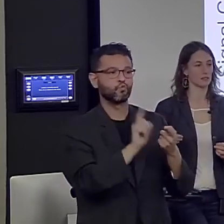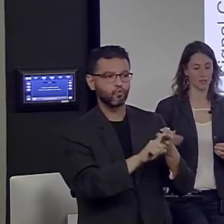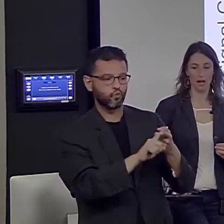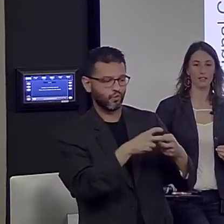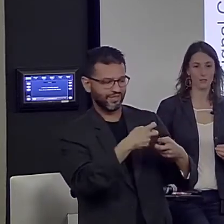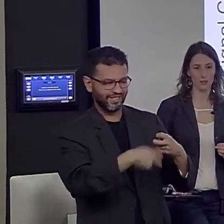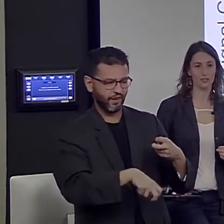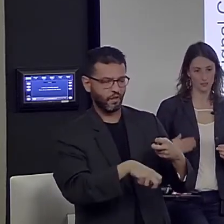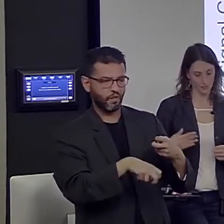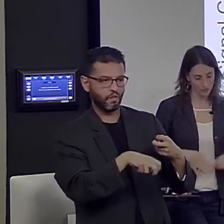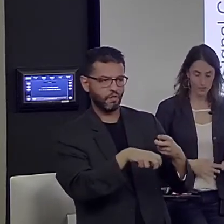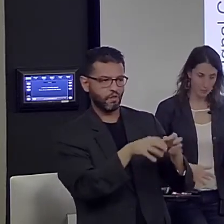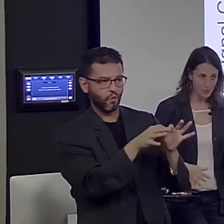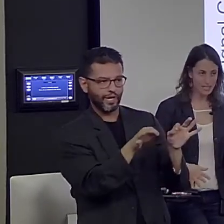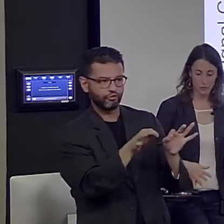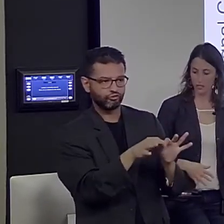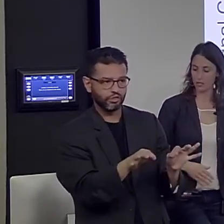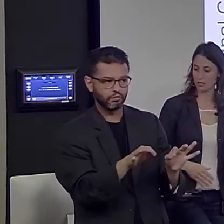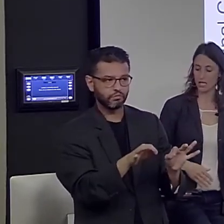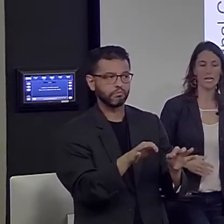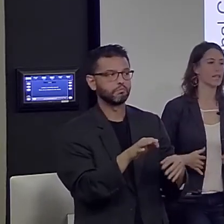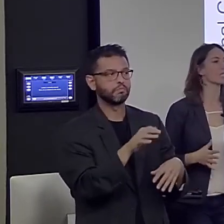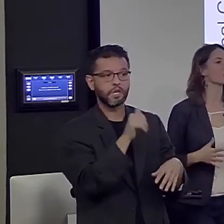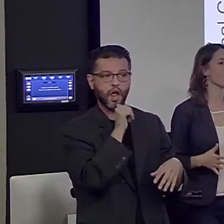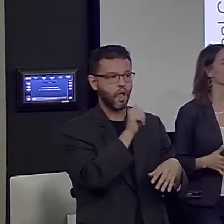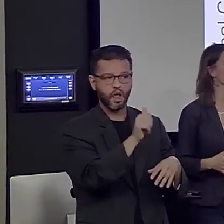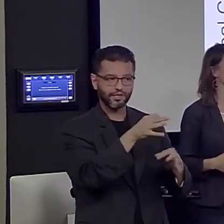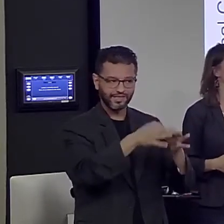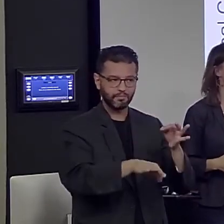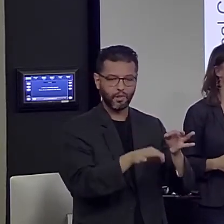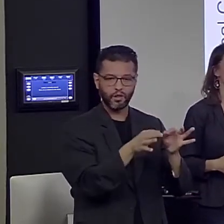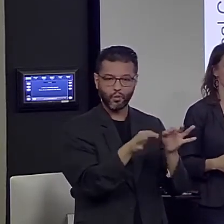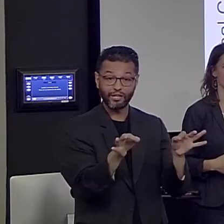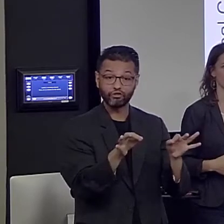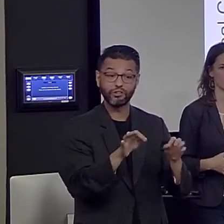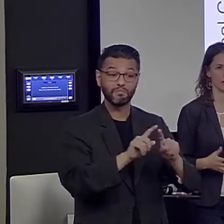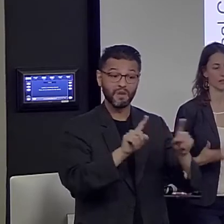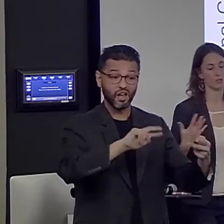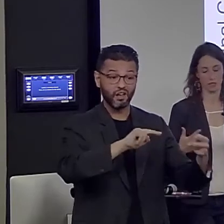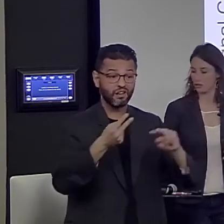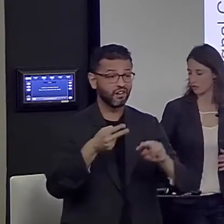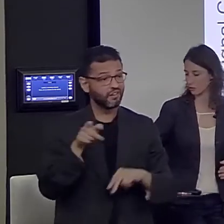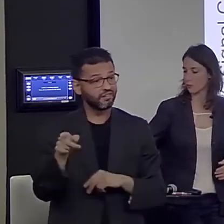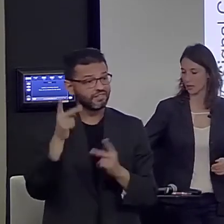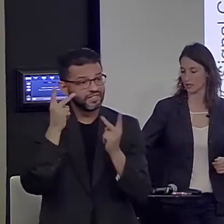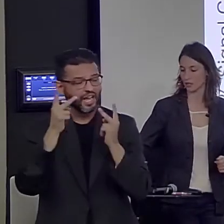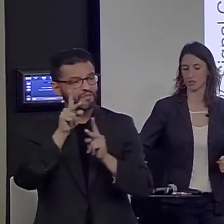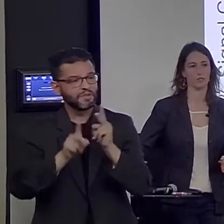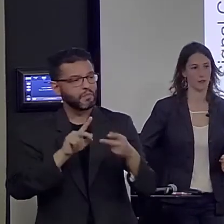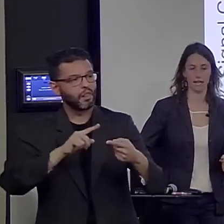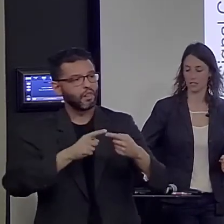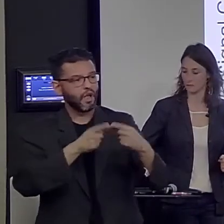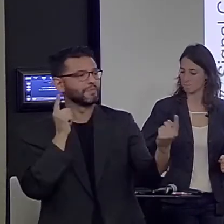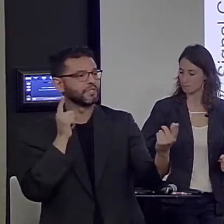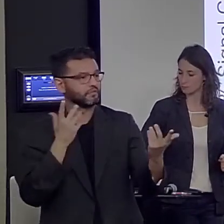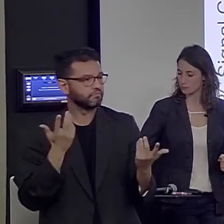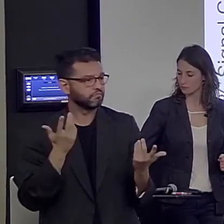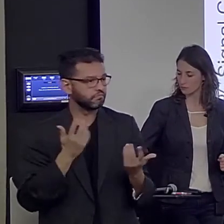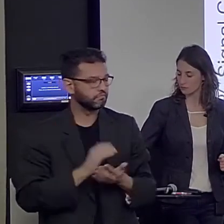the non-difficult, the simplest equations, and this is not true in the sighted subjects. Okay, and there's a group by condition